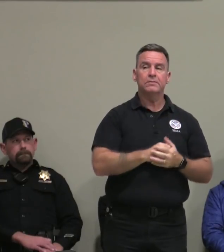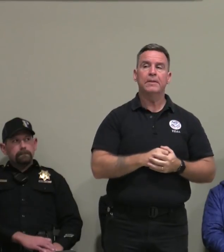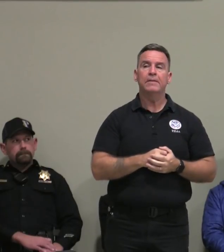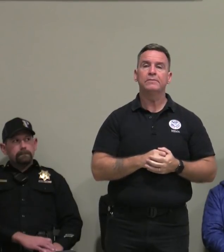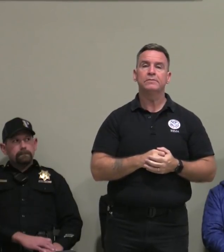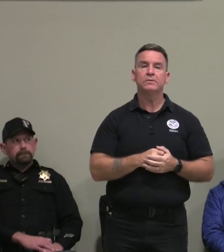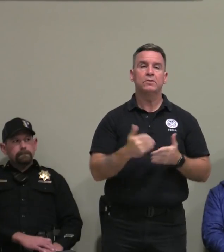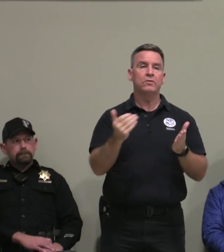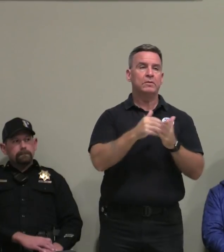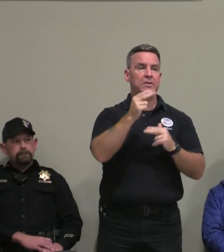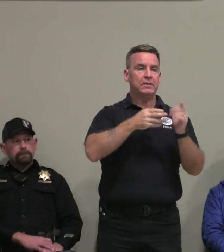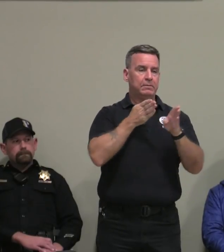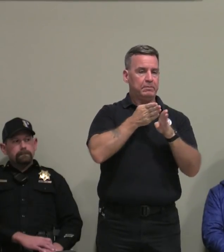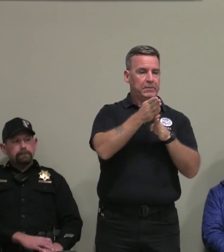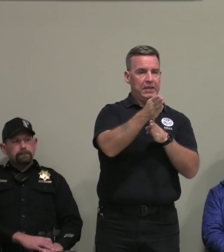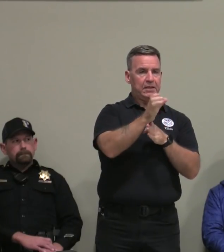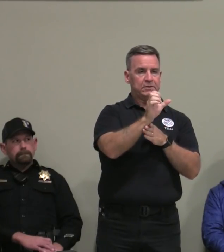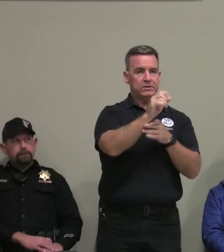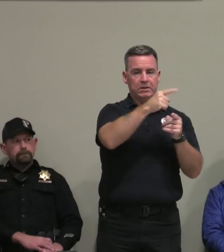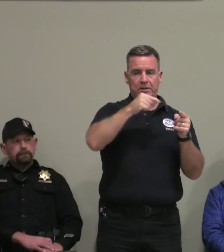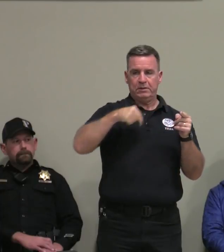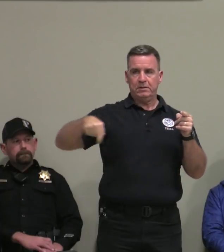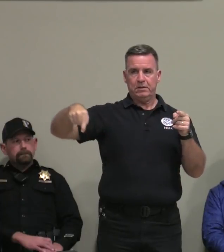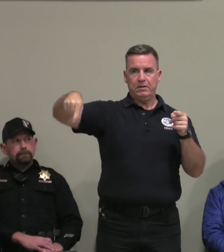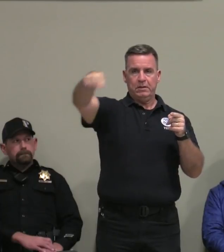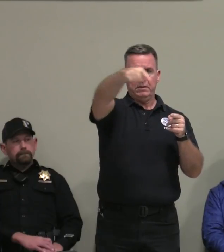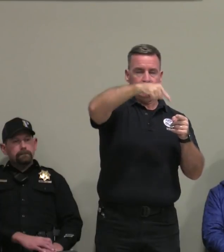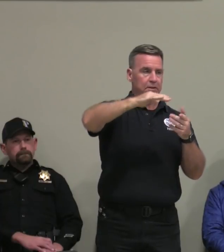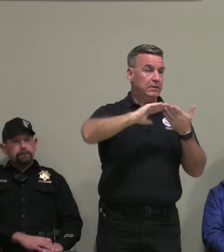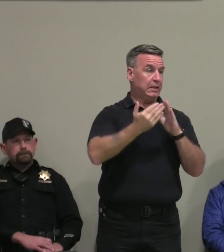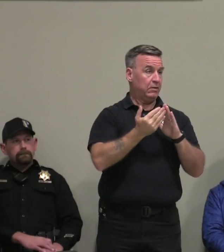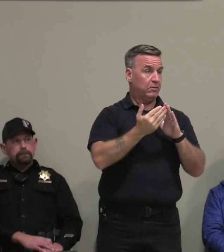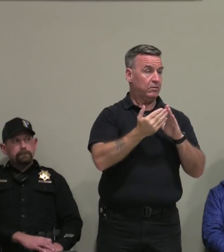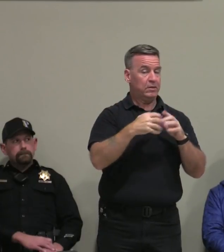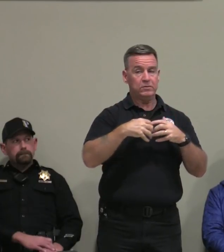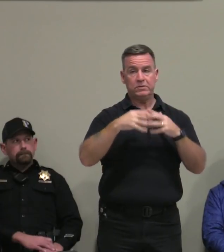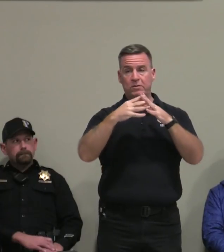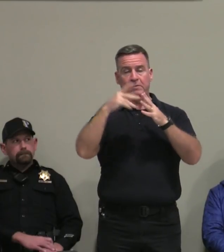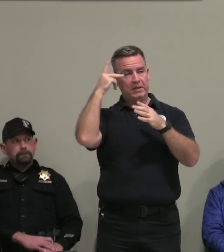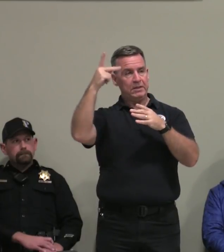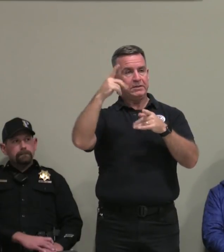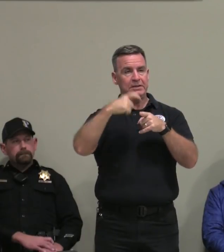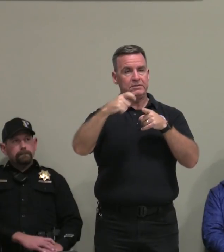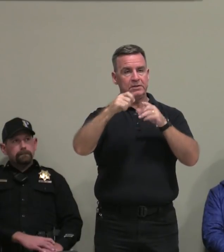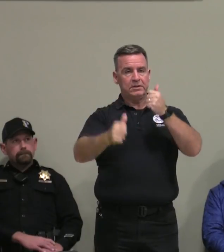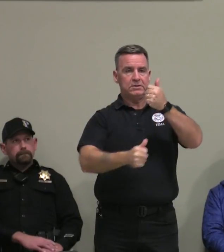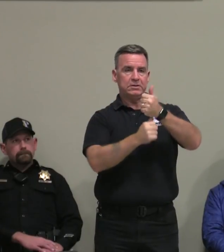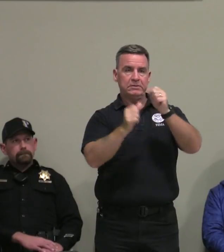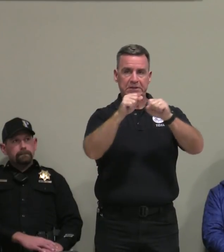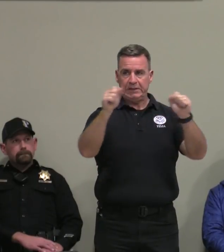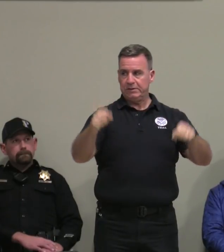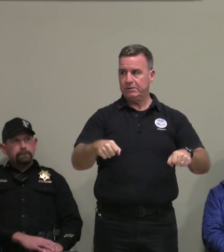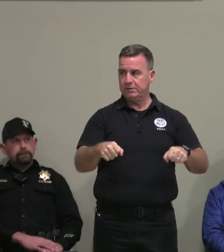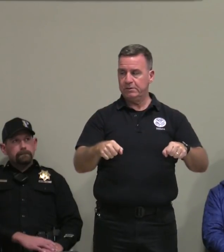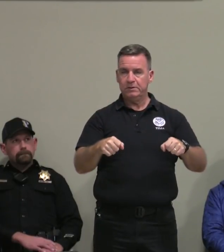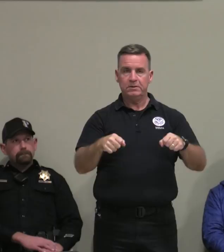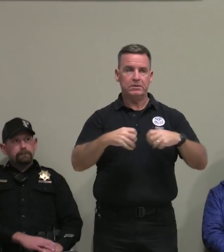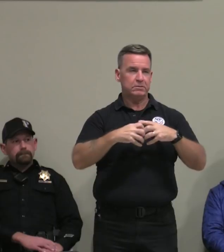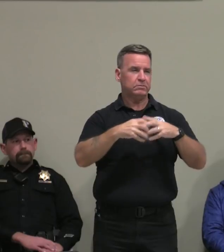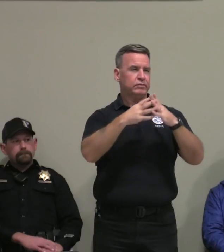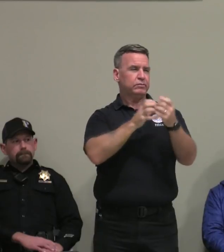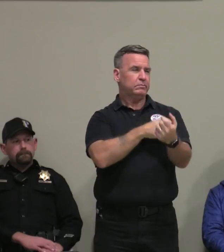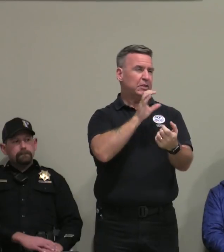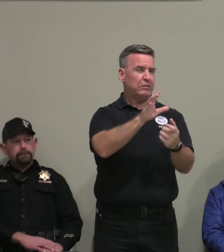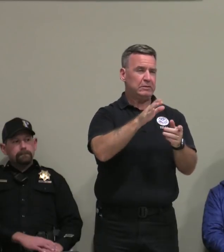We've rebuilt the main circuit in the area, in town, and restored the Paradise Electric substation. This is repowering critical